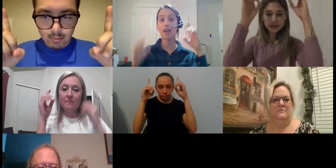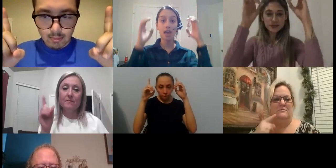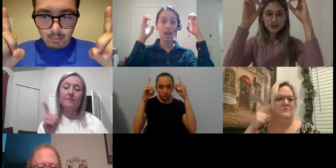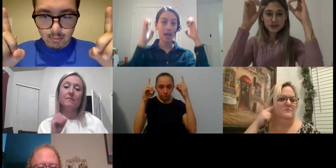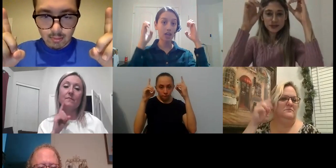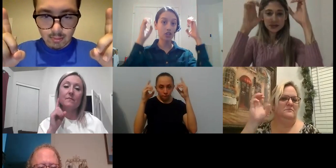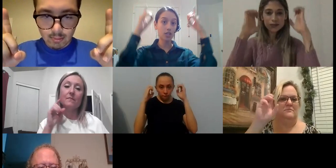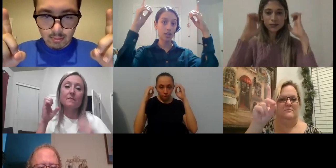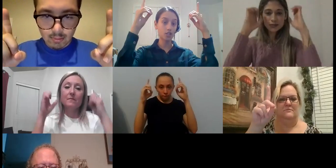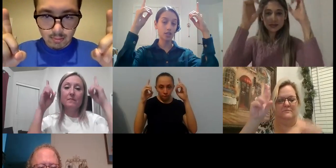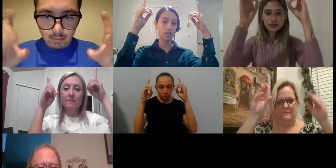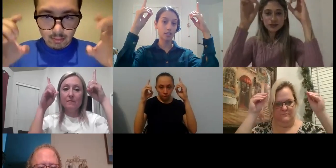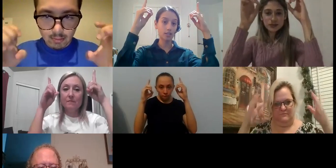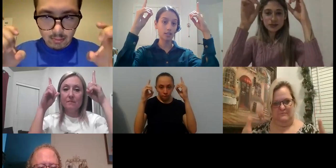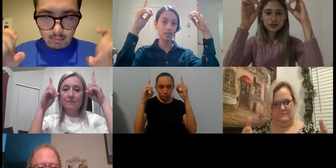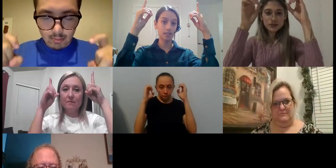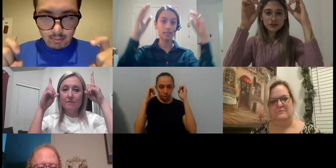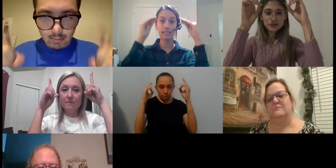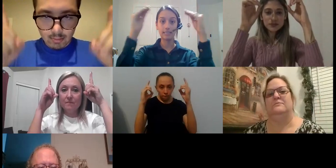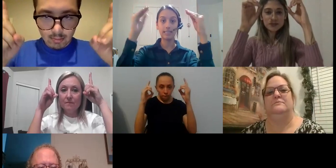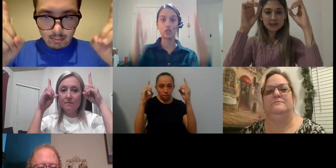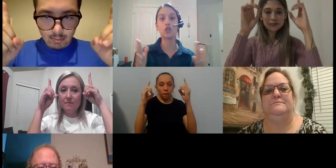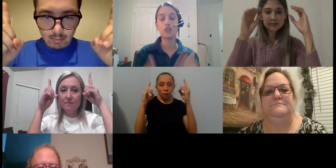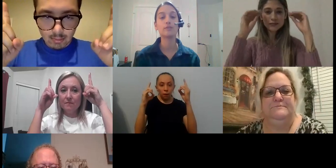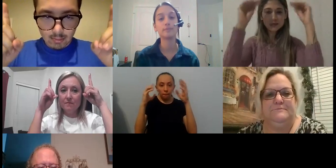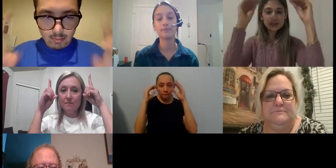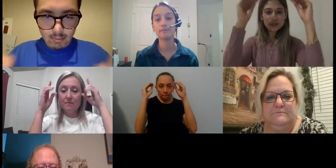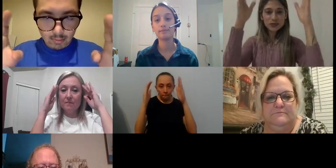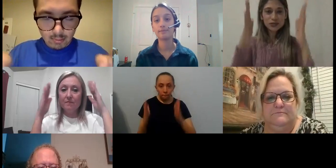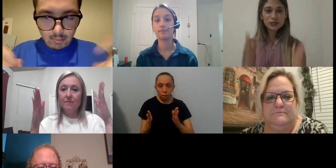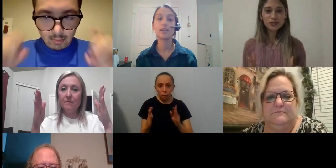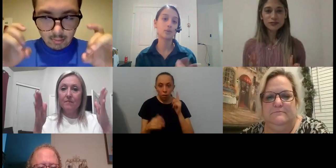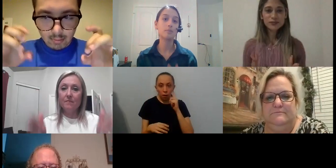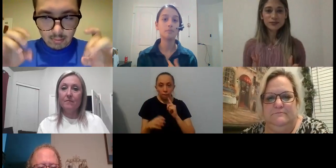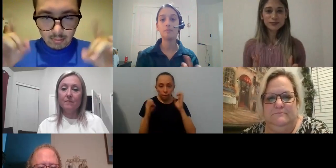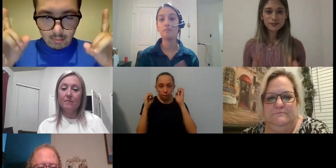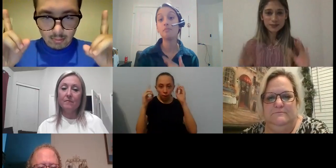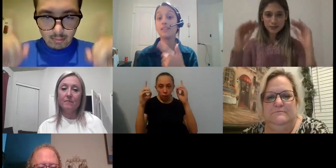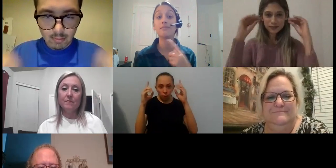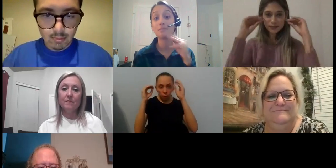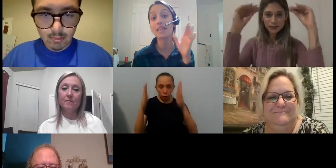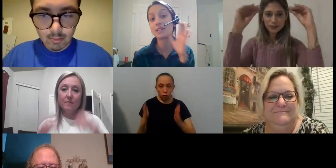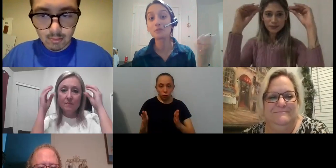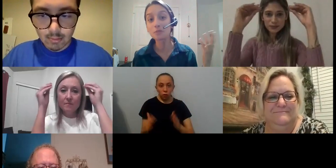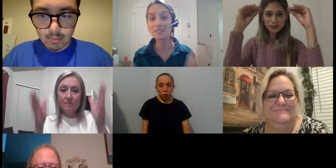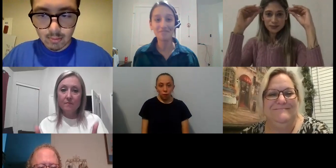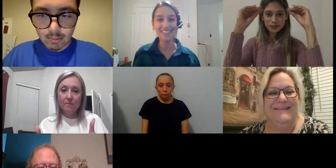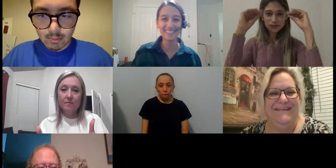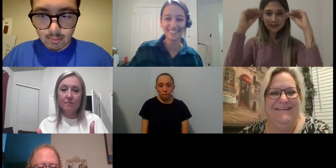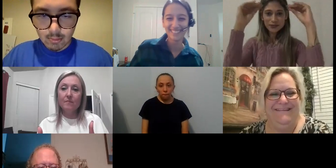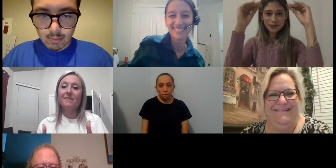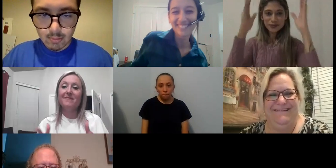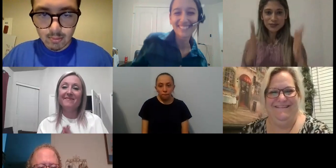deaf, education, teacher is what me and Miss Kaysen would be.